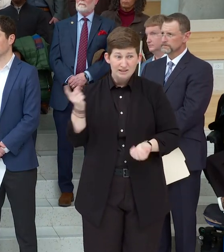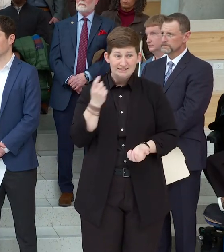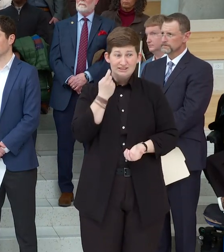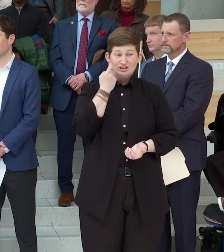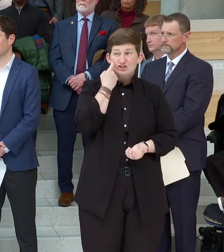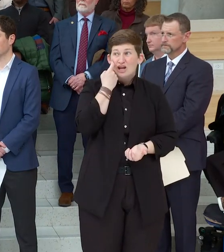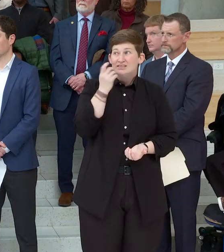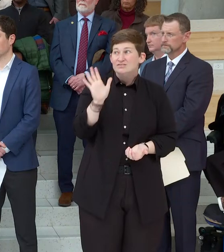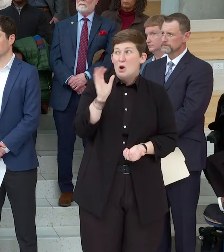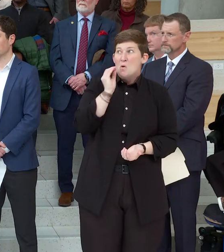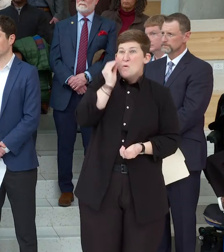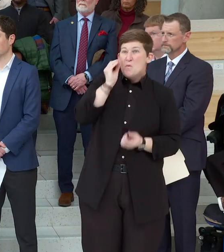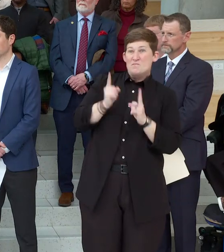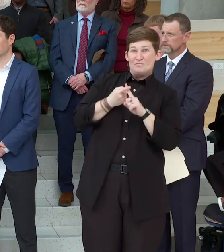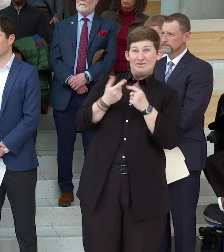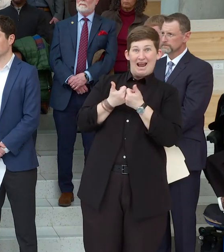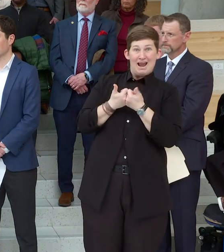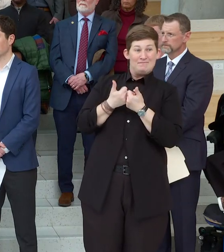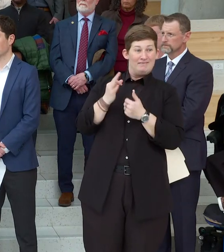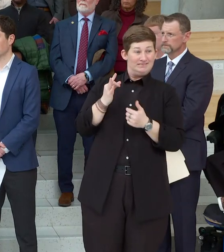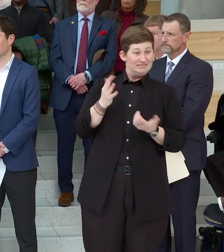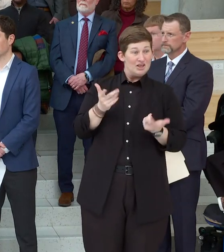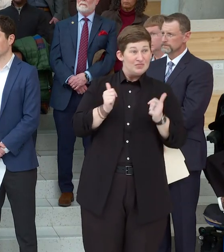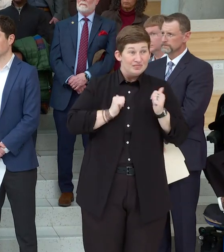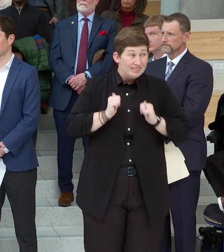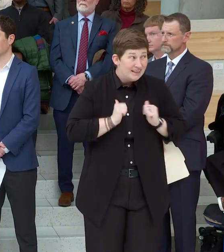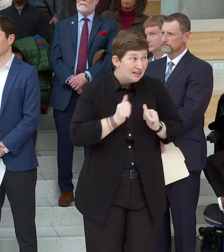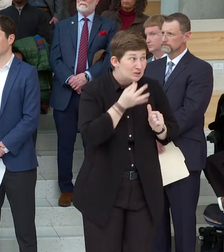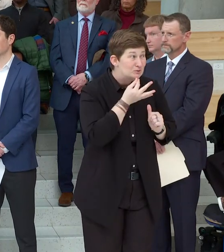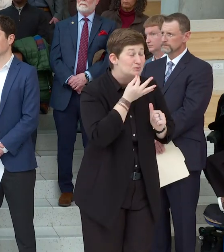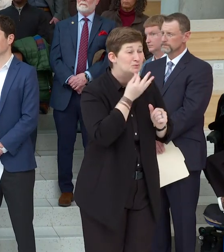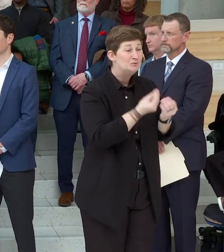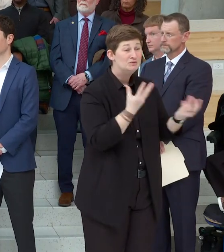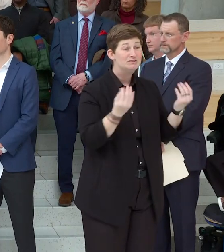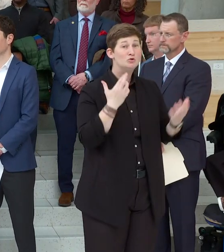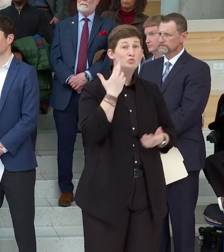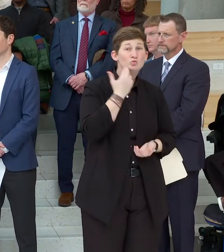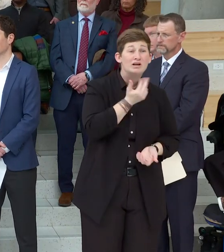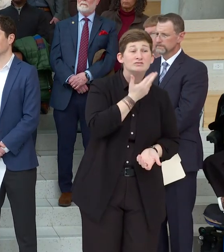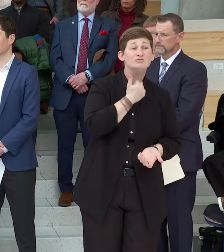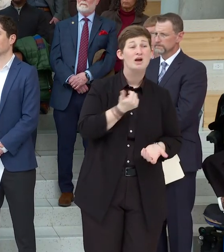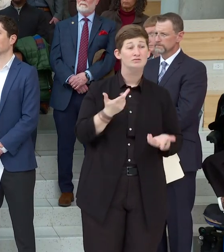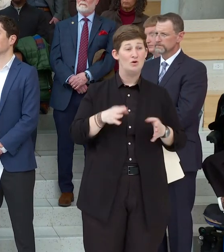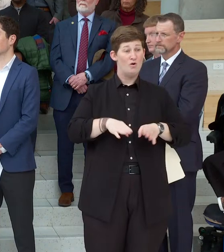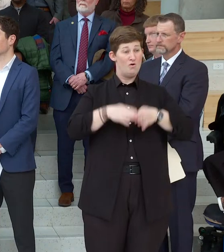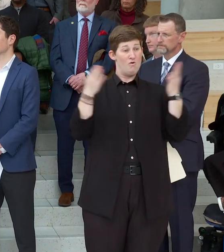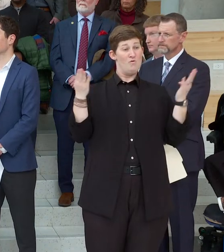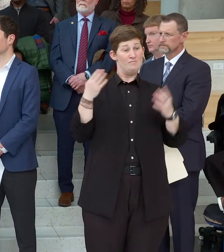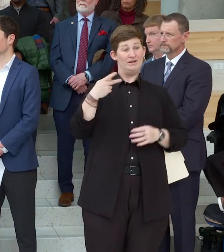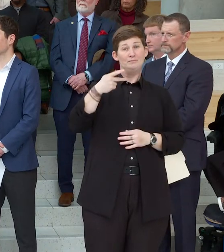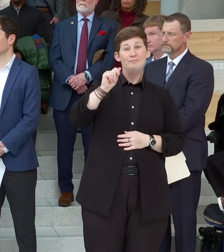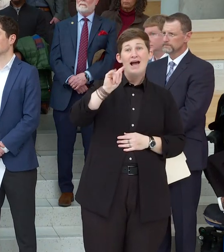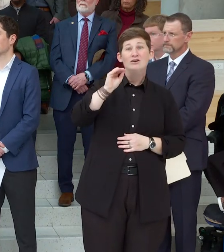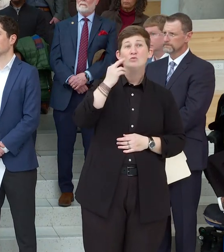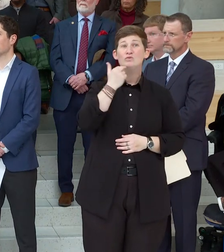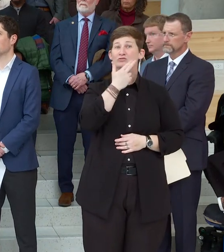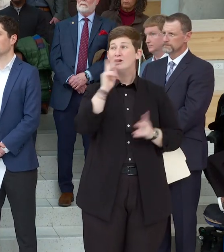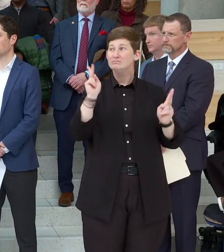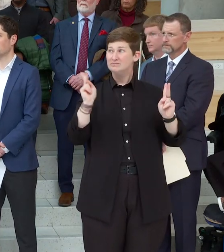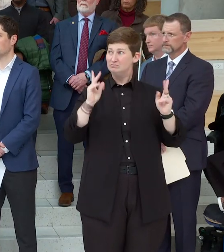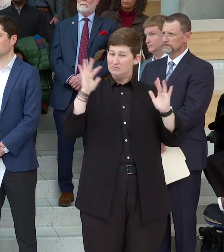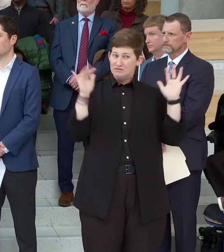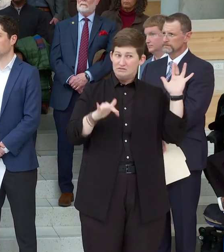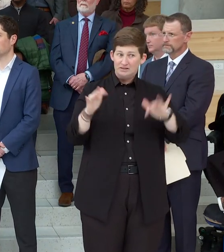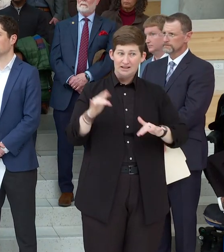It's going to be theater and art season. All the restaurants down here are going to be opening up their patios. Soon it will be time